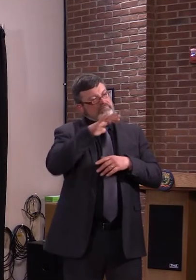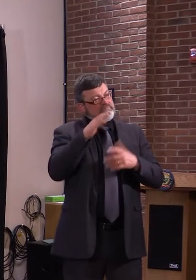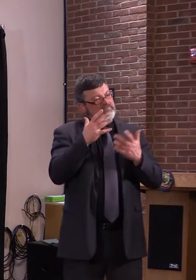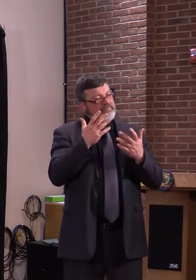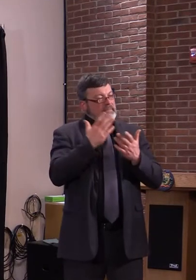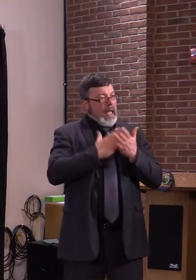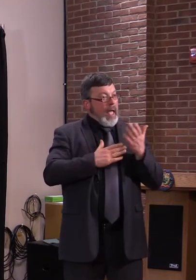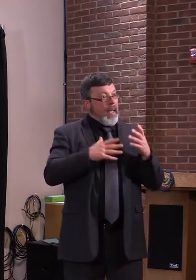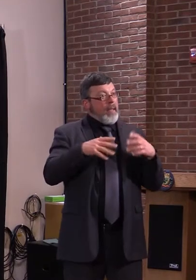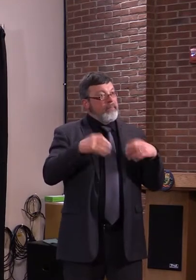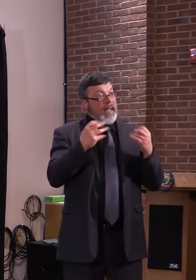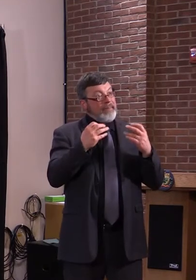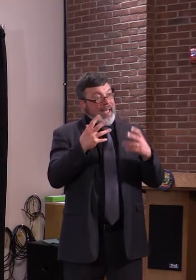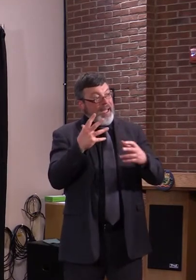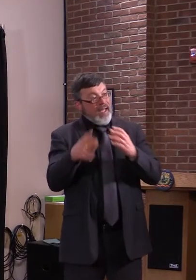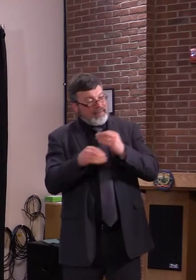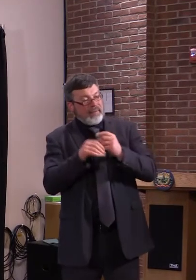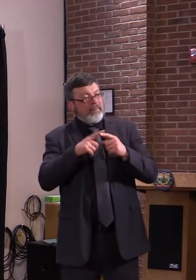Samuelson?